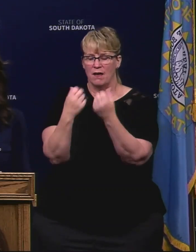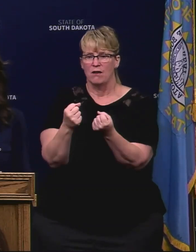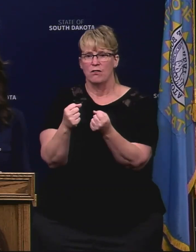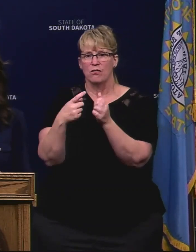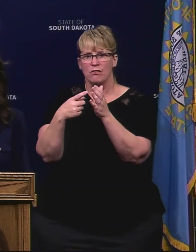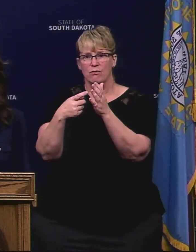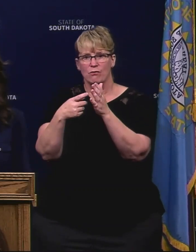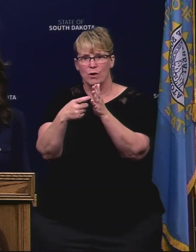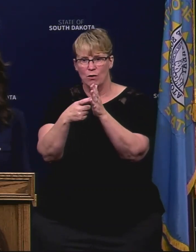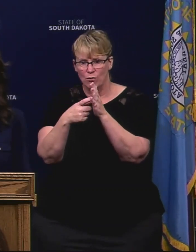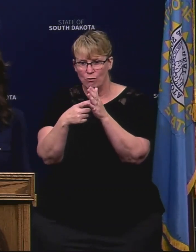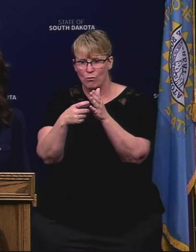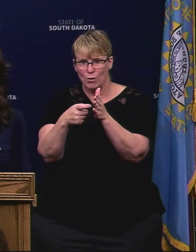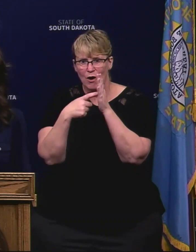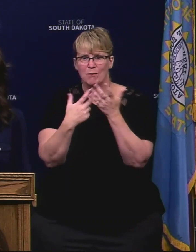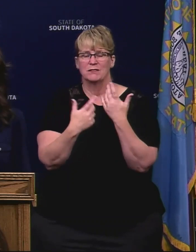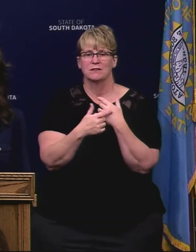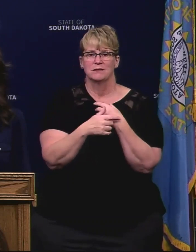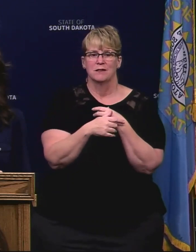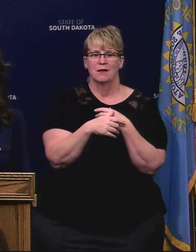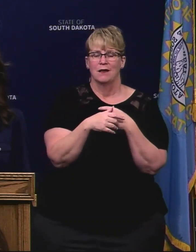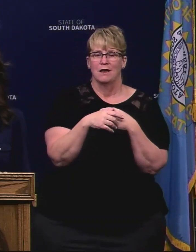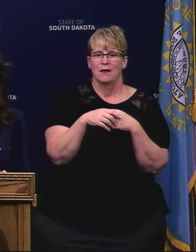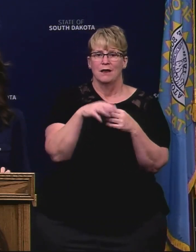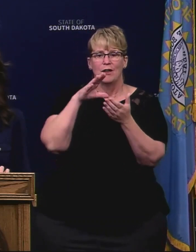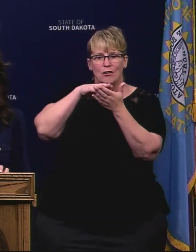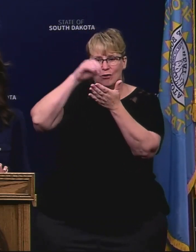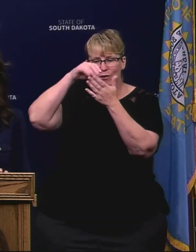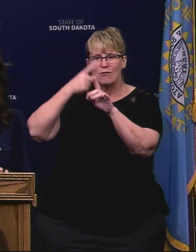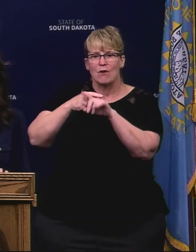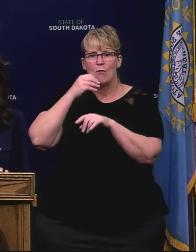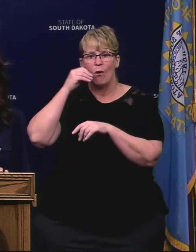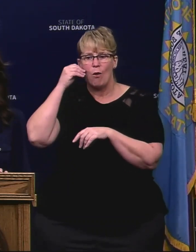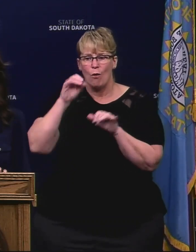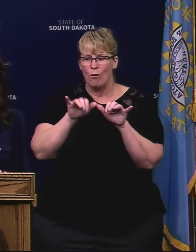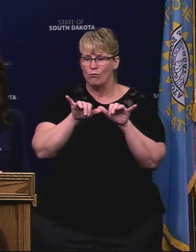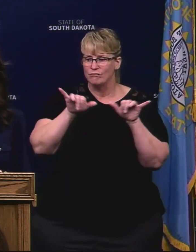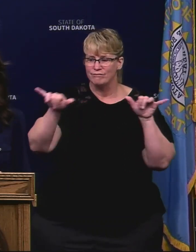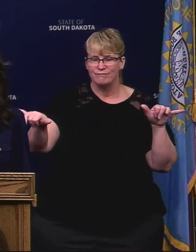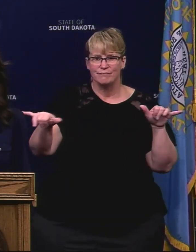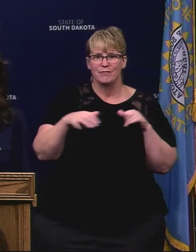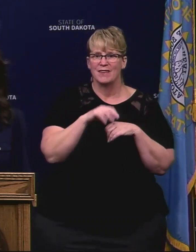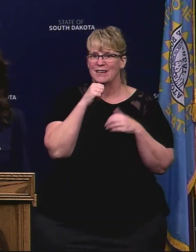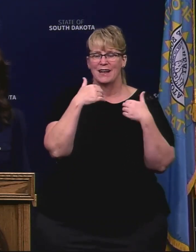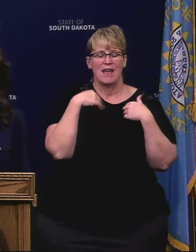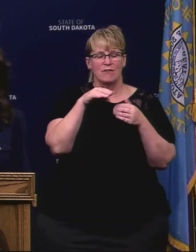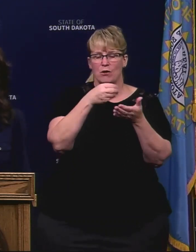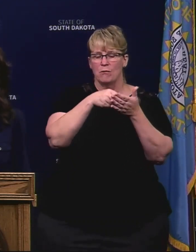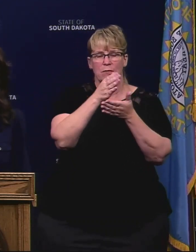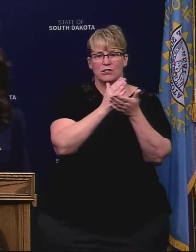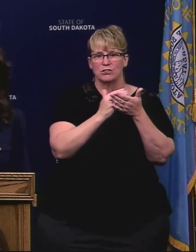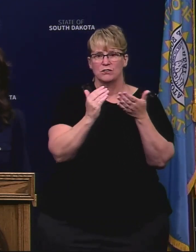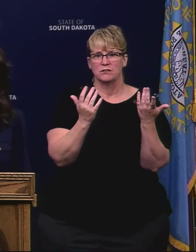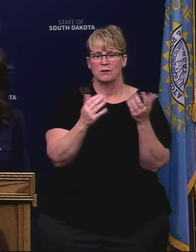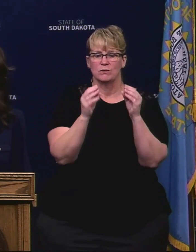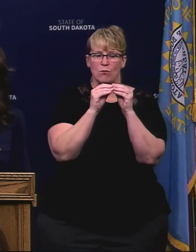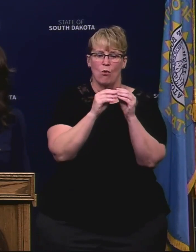implementing distance learning. Some of those things were things that the school districts didn't have in their budgets and was extra